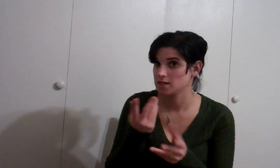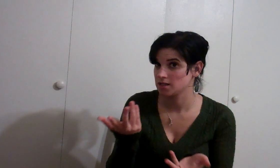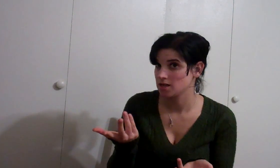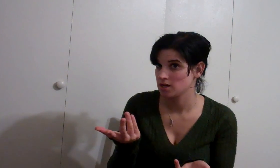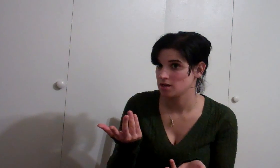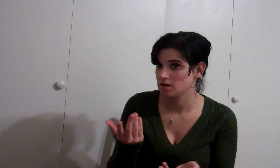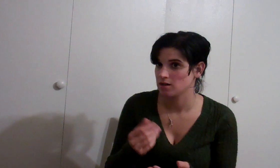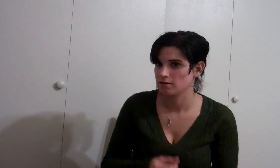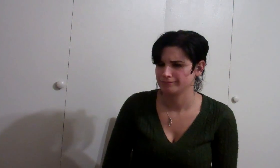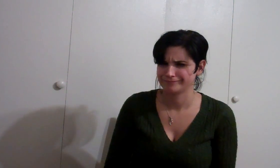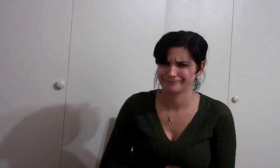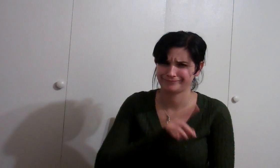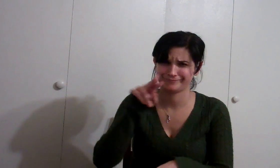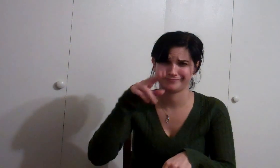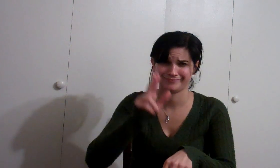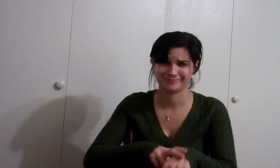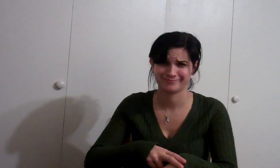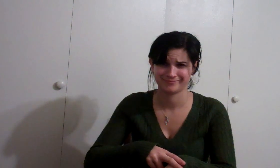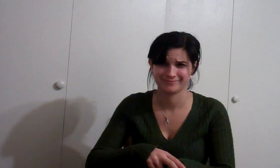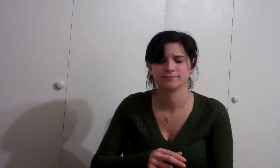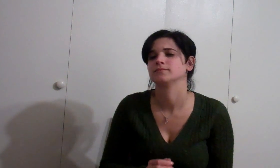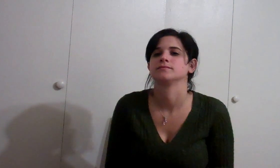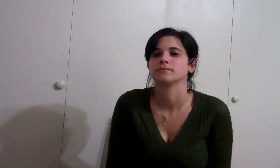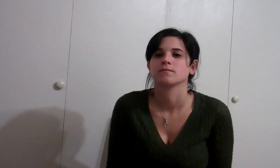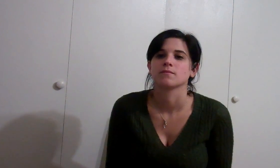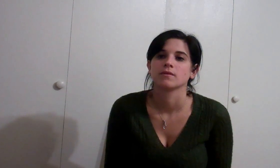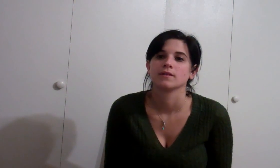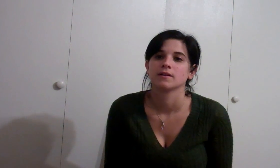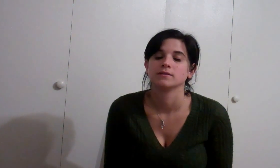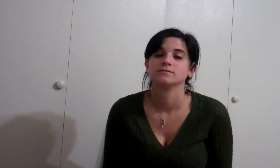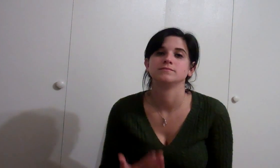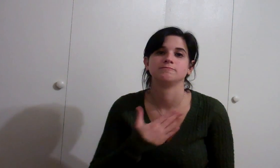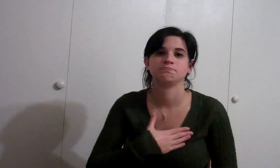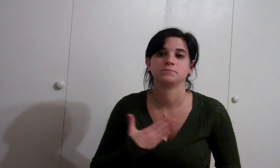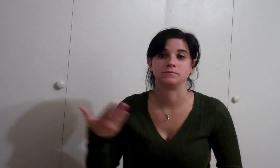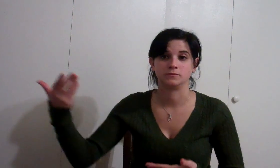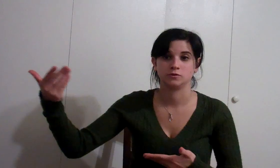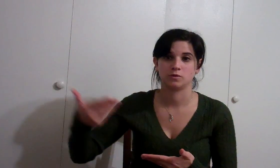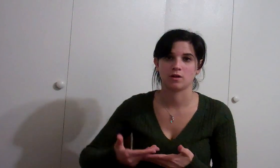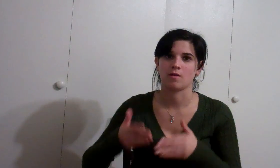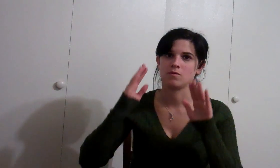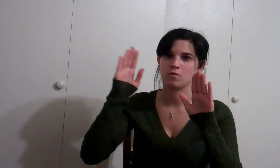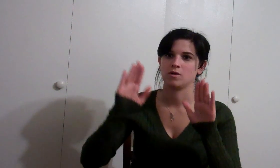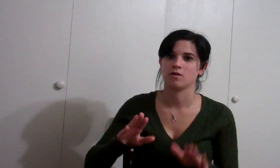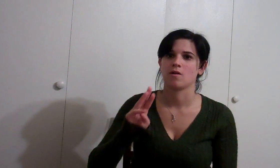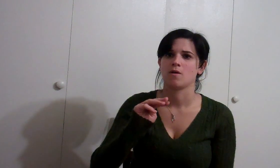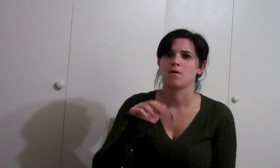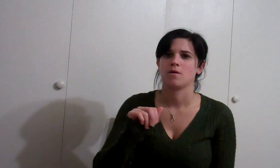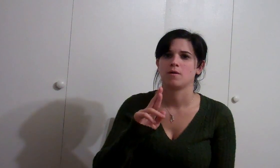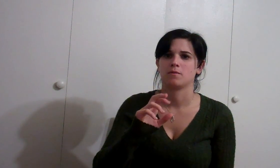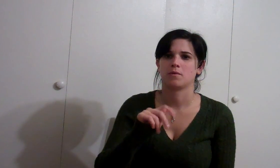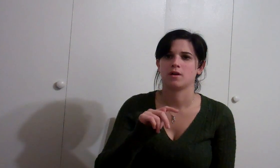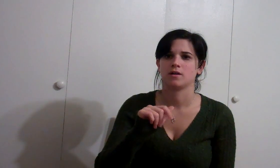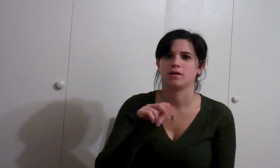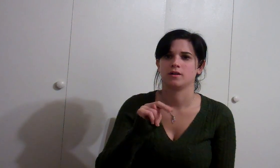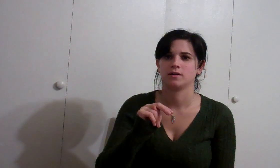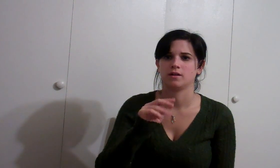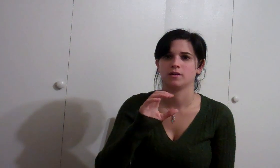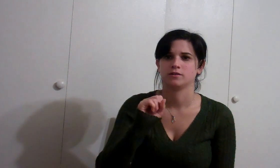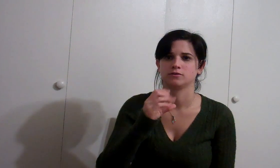Of course we can fix him. Please welcome the amazing Martin Scorsese and Asa